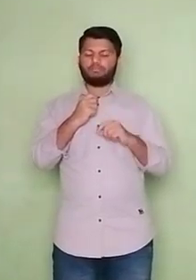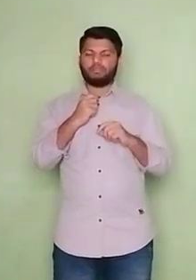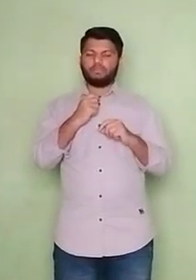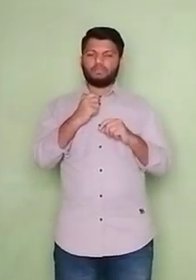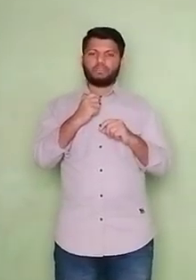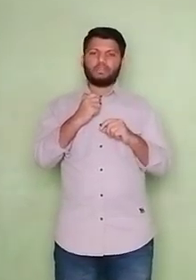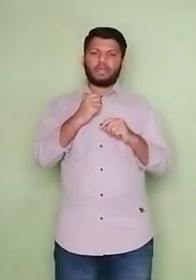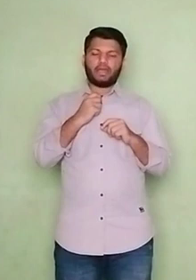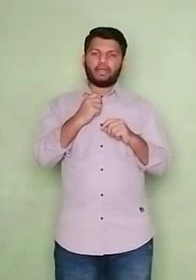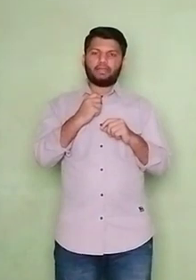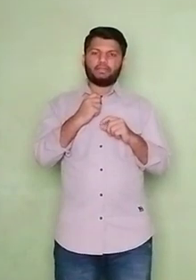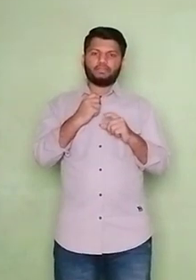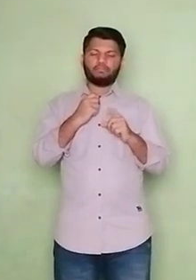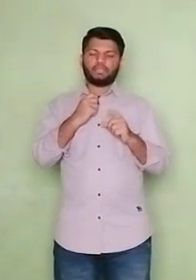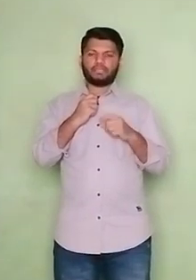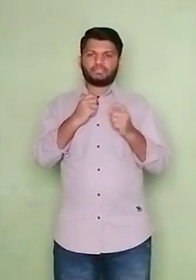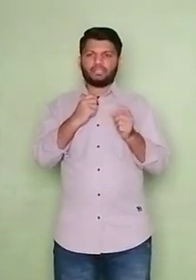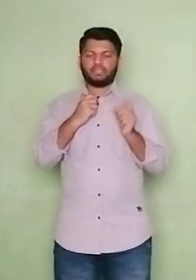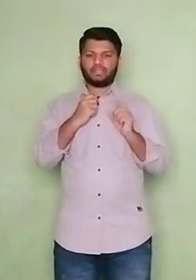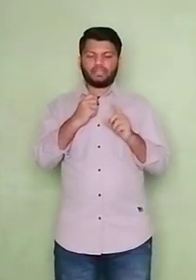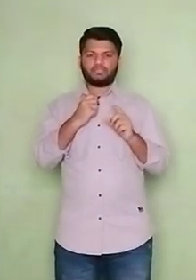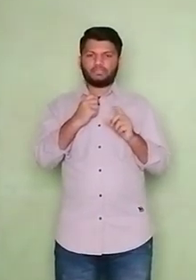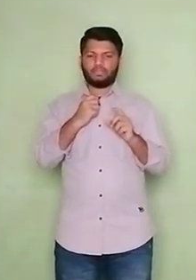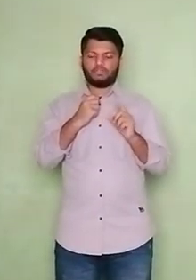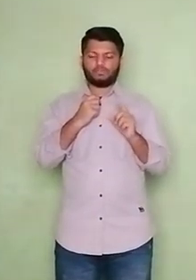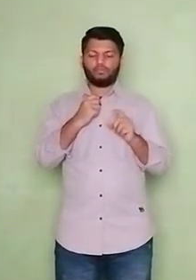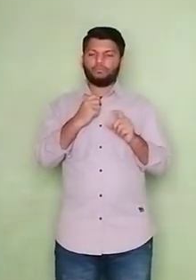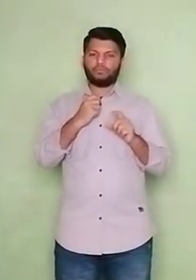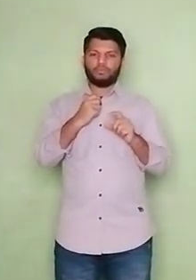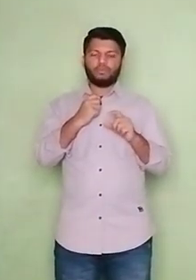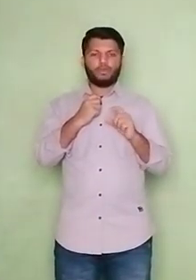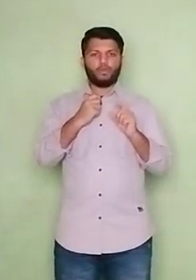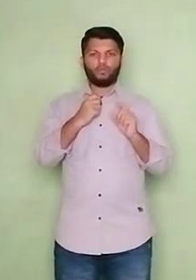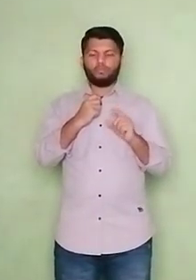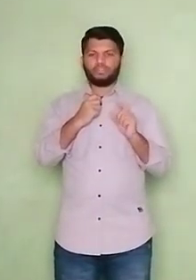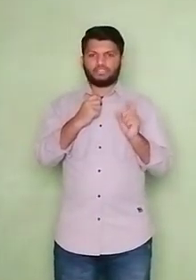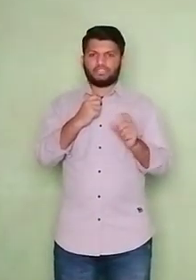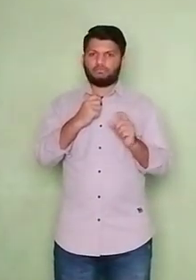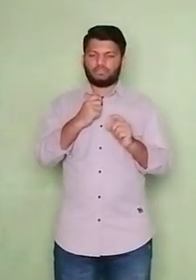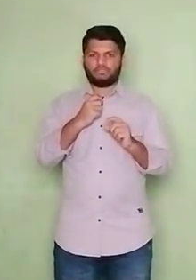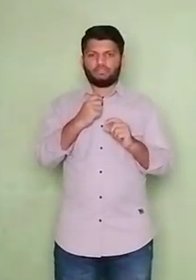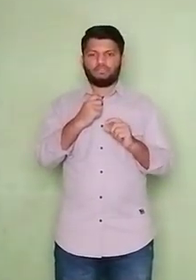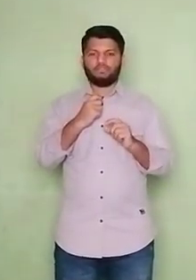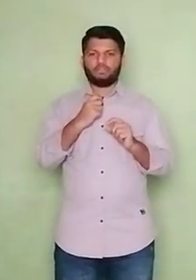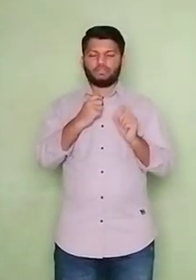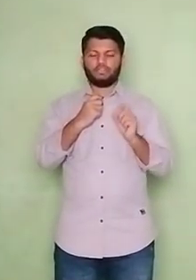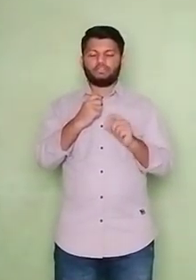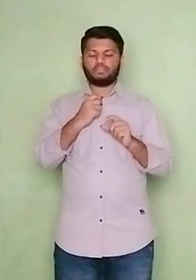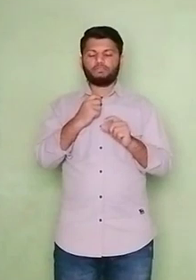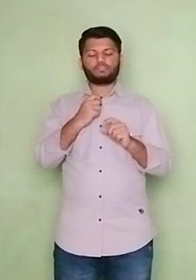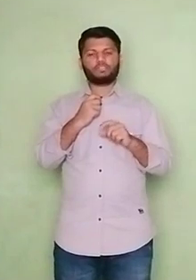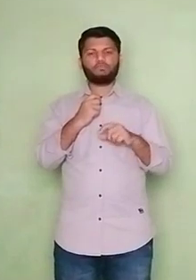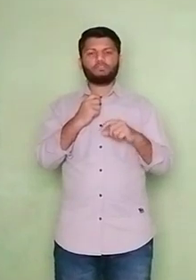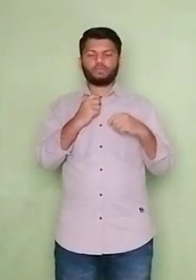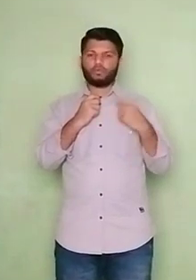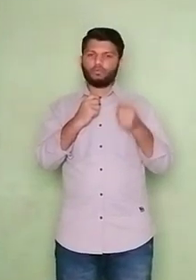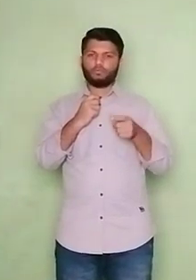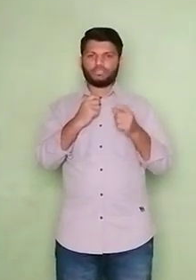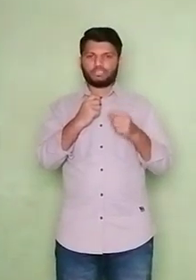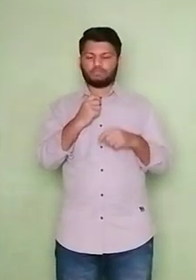statement, and we can say it as also looping statements, iterative statements or looping